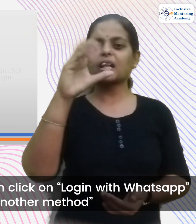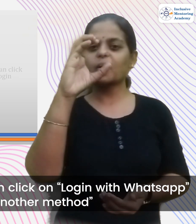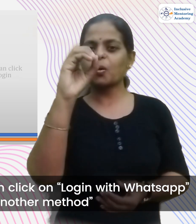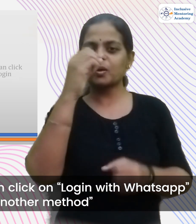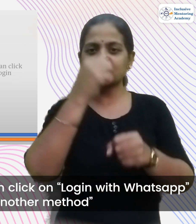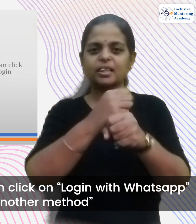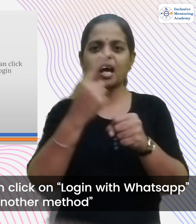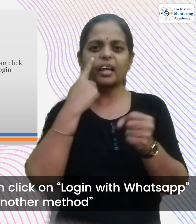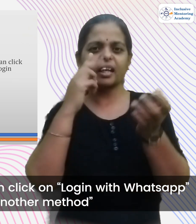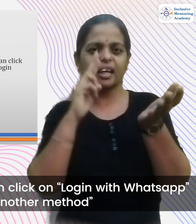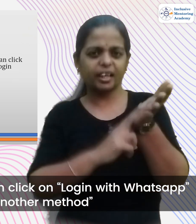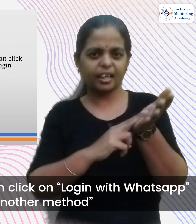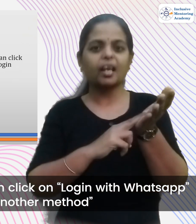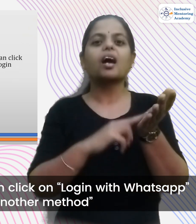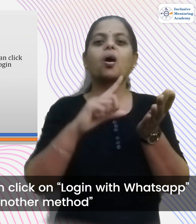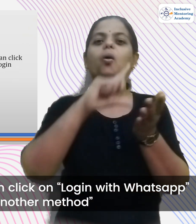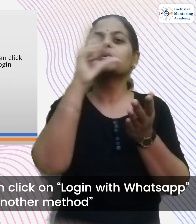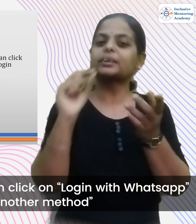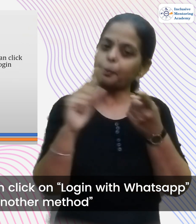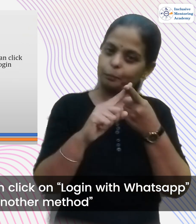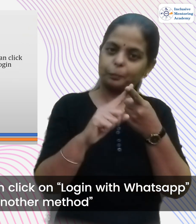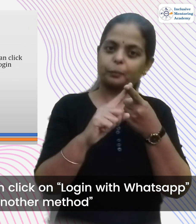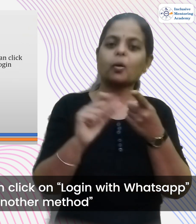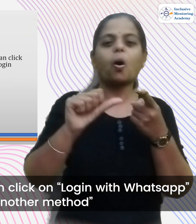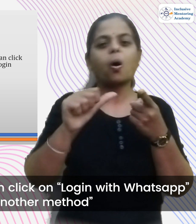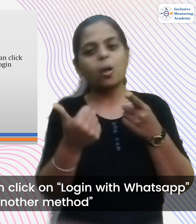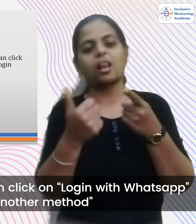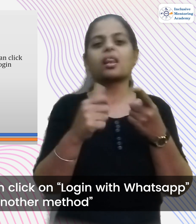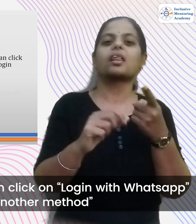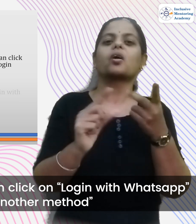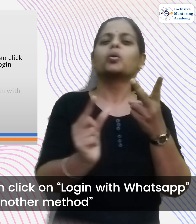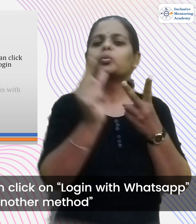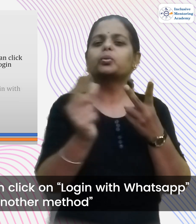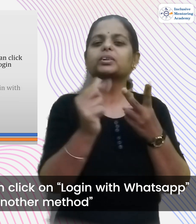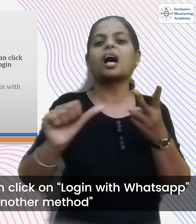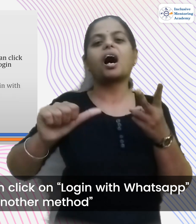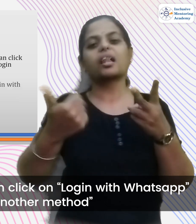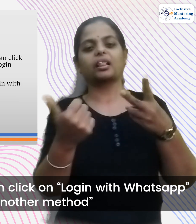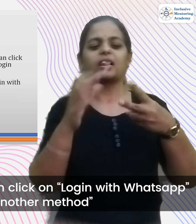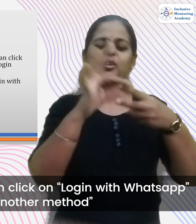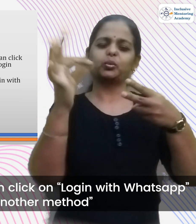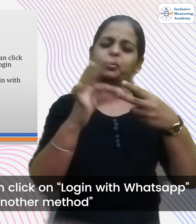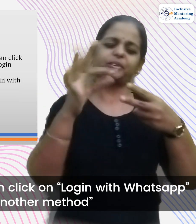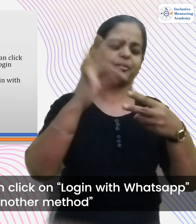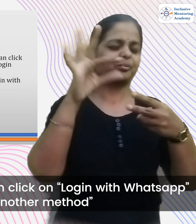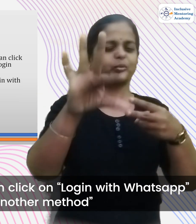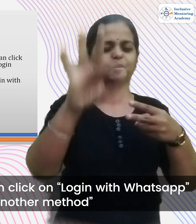Now, this page will appear. You can click on Login with WhatsApp and login or use another method.